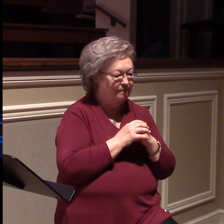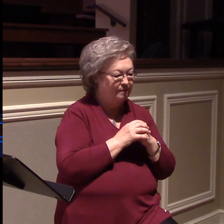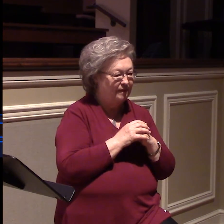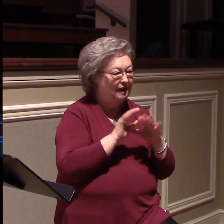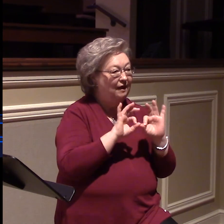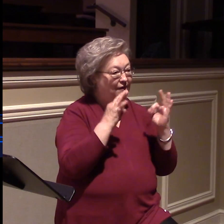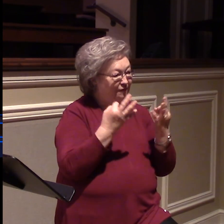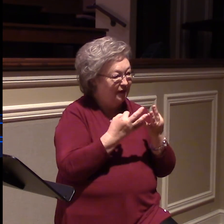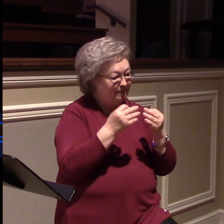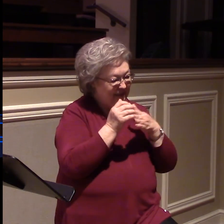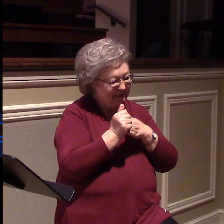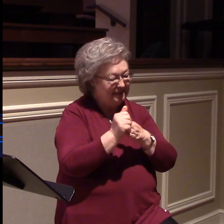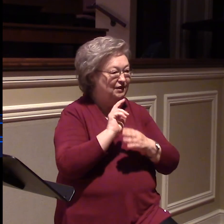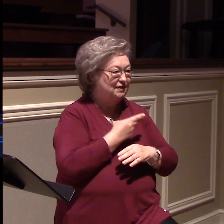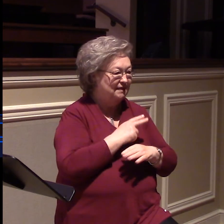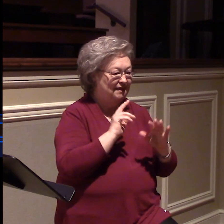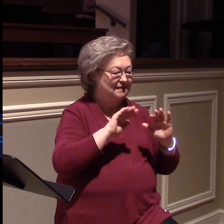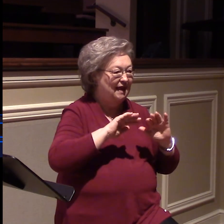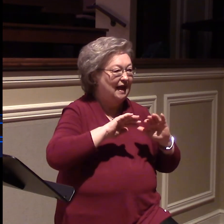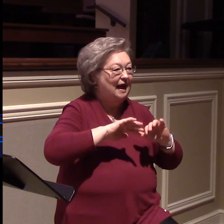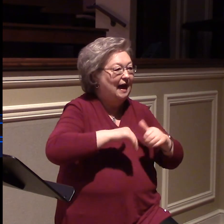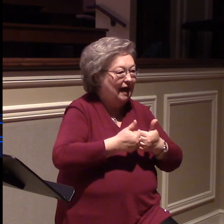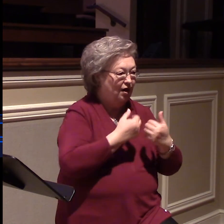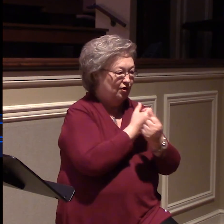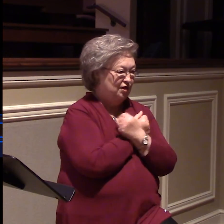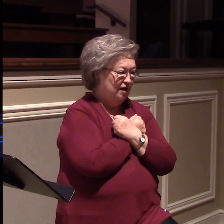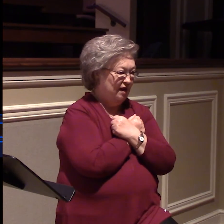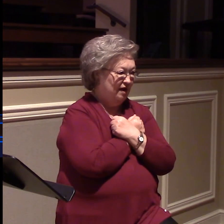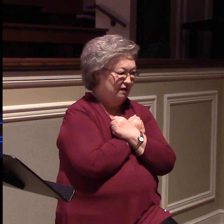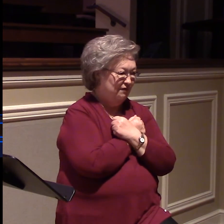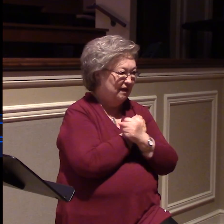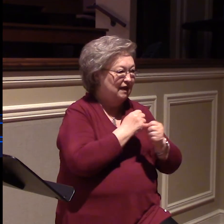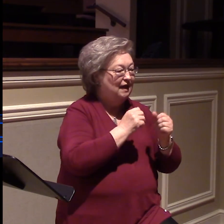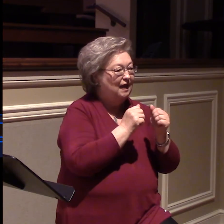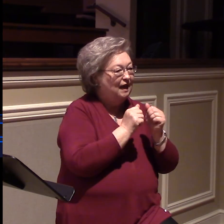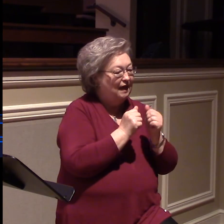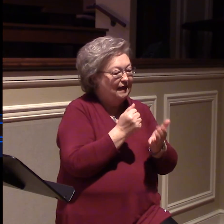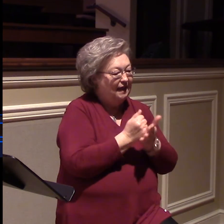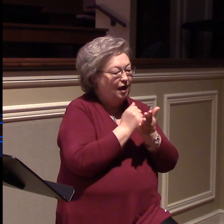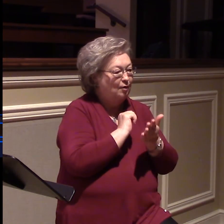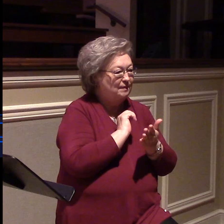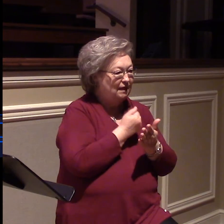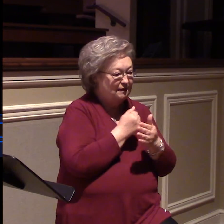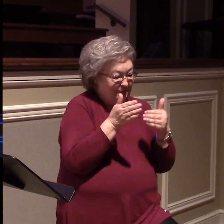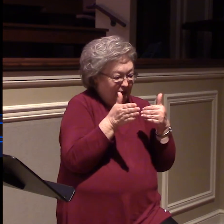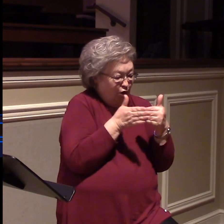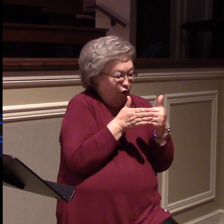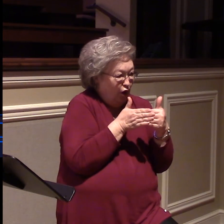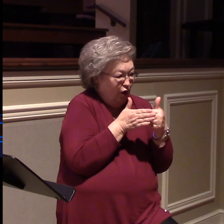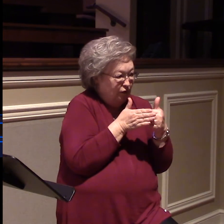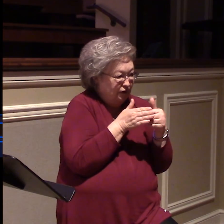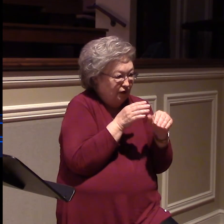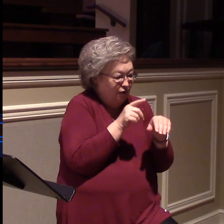Family teaches us how to love people who aren't like us. It puts us in close contact contact with each other over an